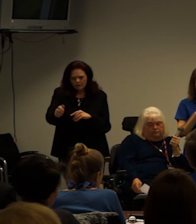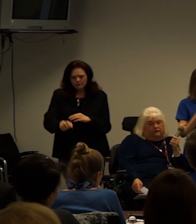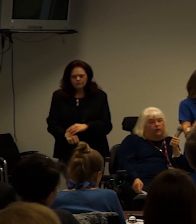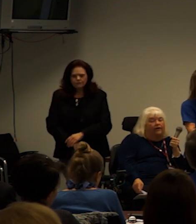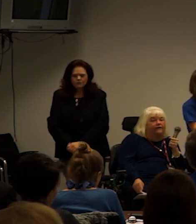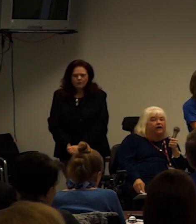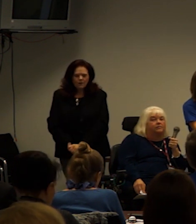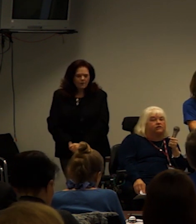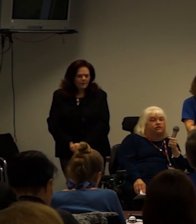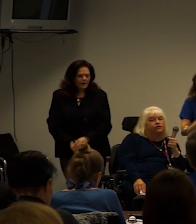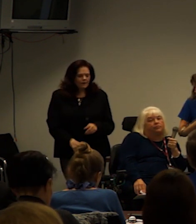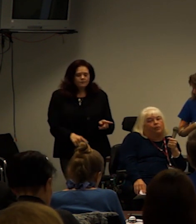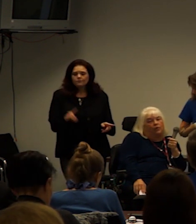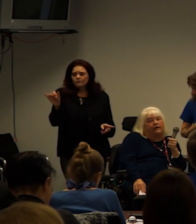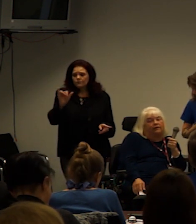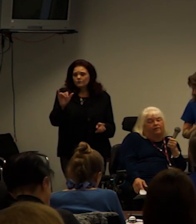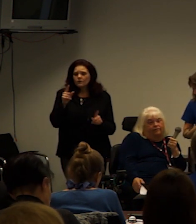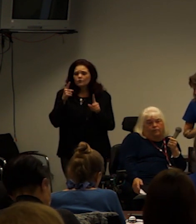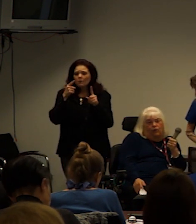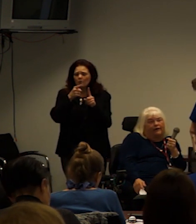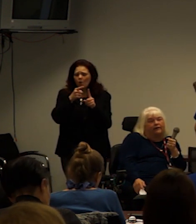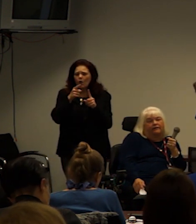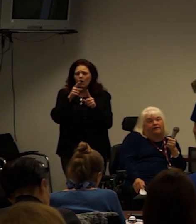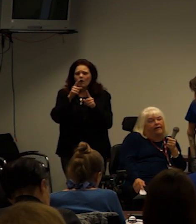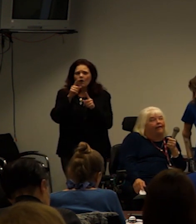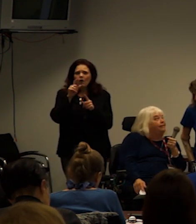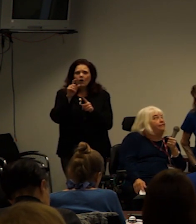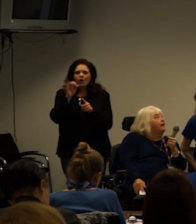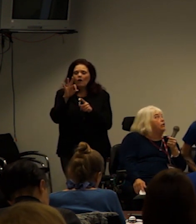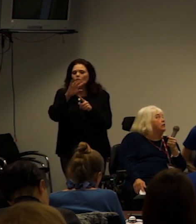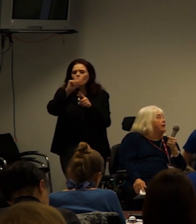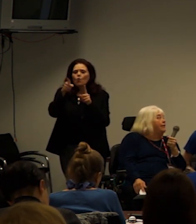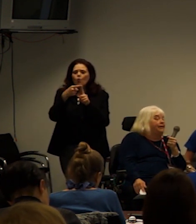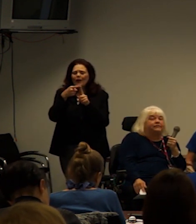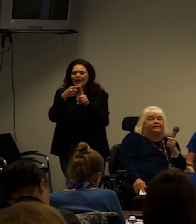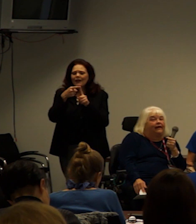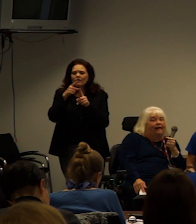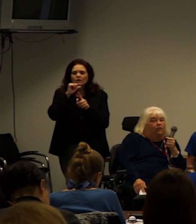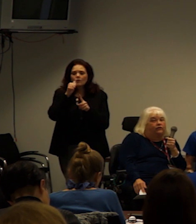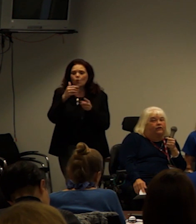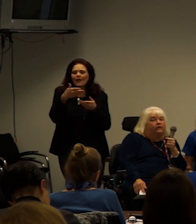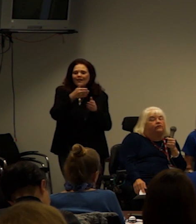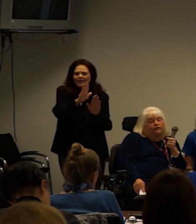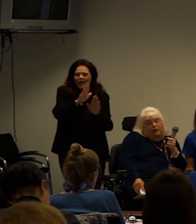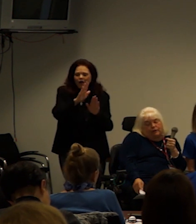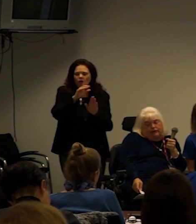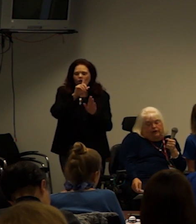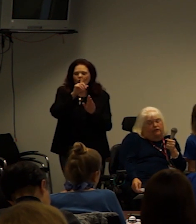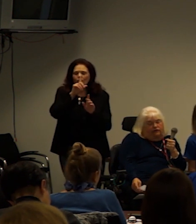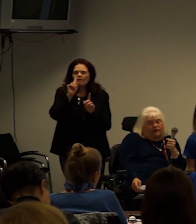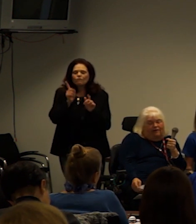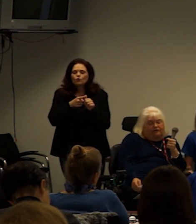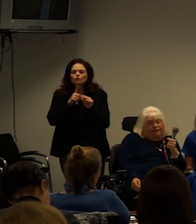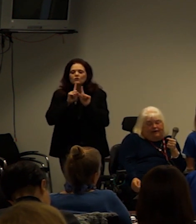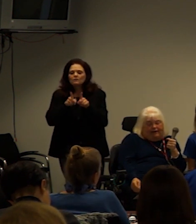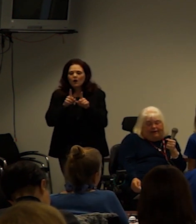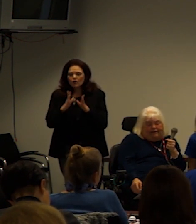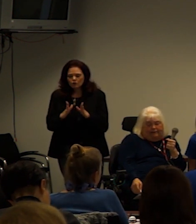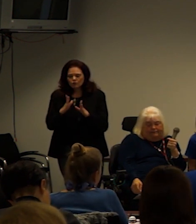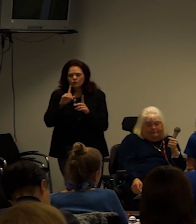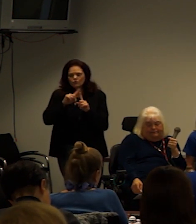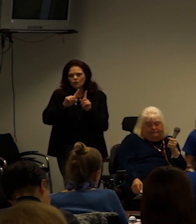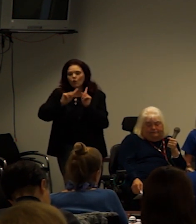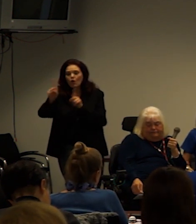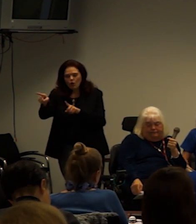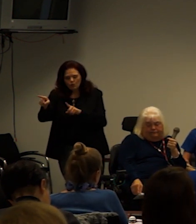Okay. Well, and there comes a certain point of wind that they don't allow them to get out. Right. So, you know, you just have to think